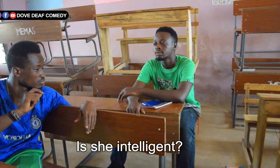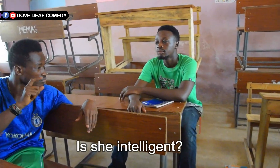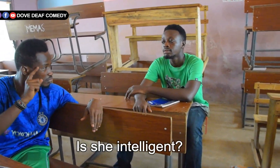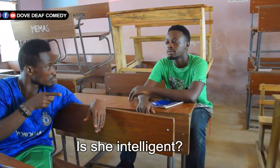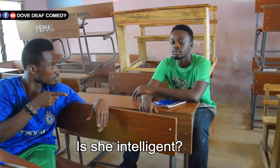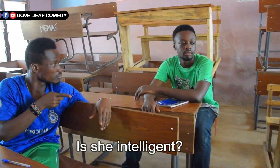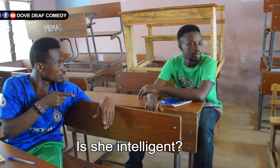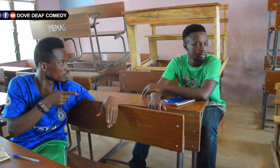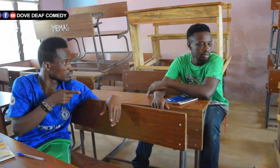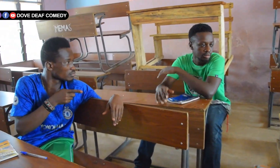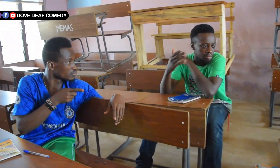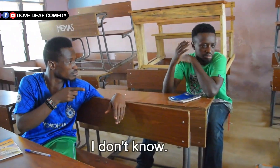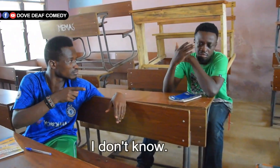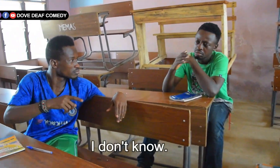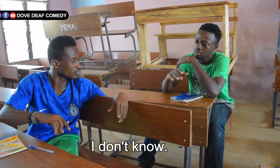Is she intelligent? I don't know.